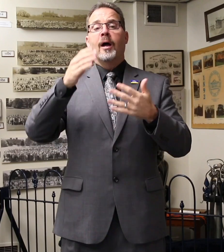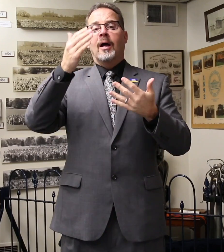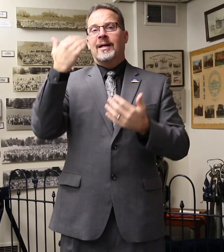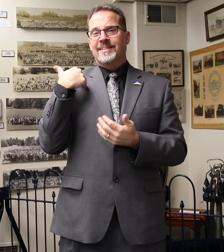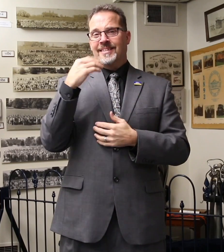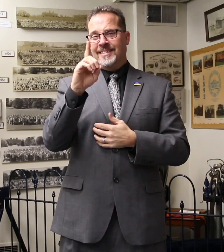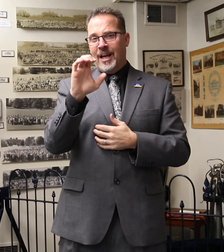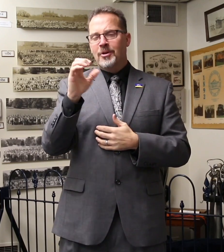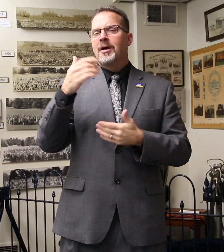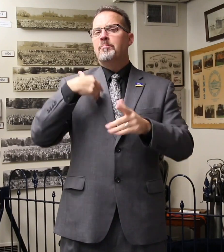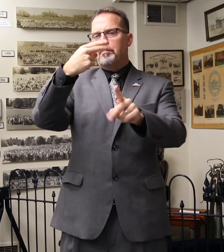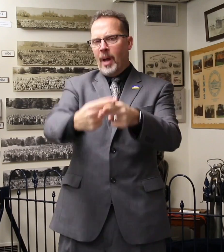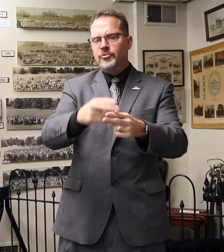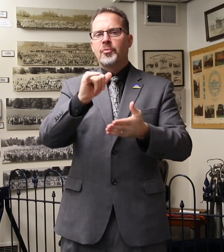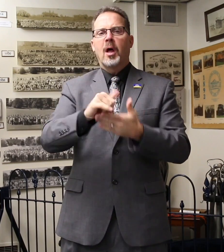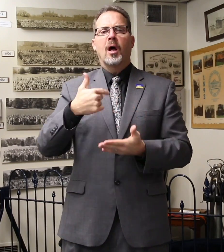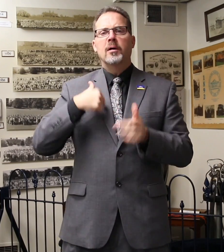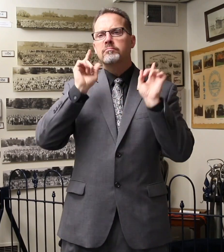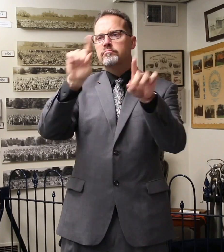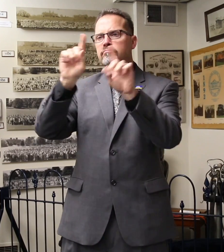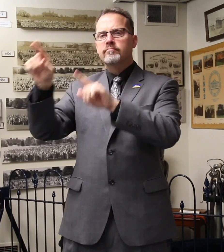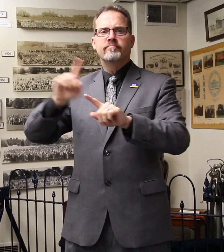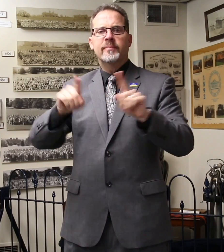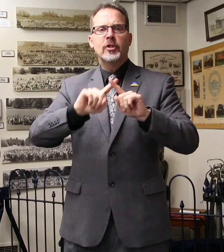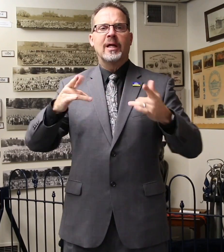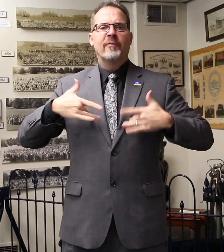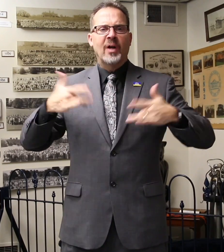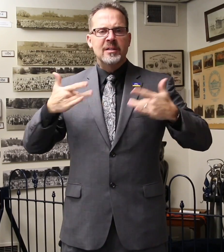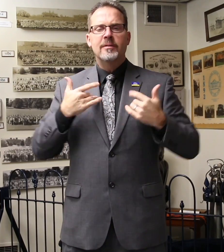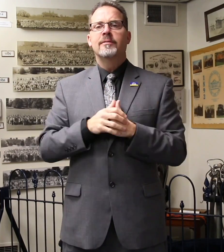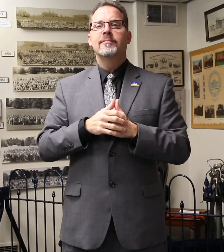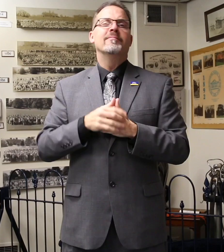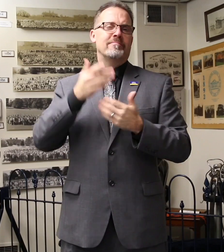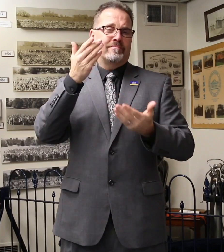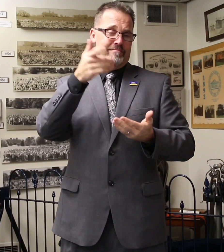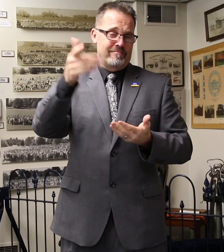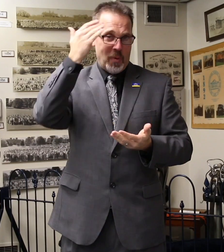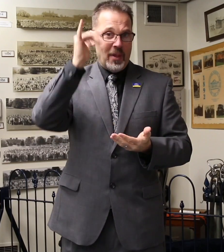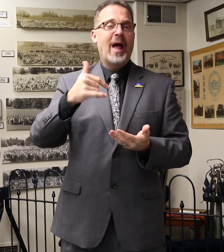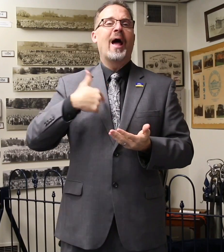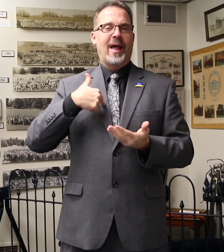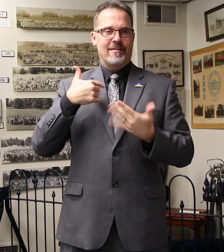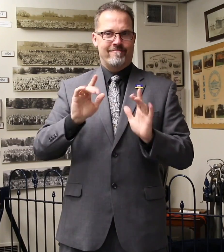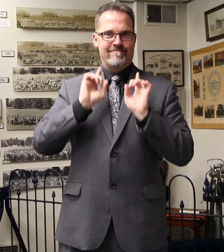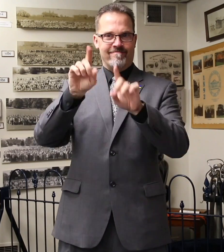you. In December, I mentioned in the past that I was attending various events in the community,